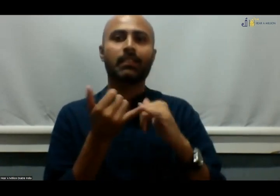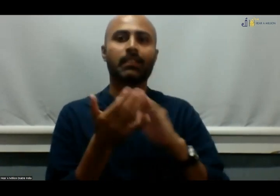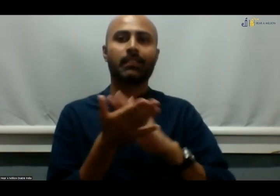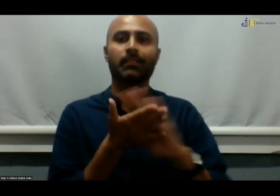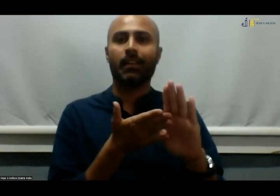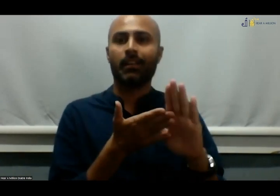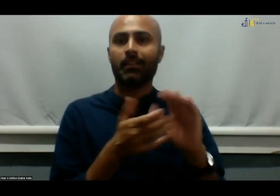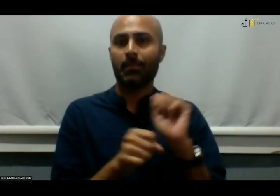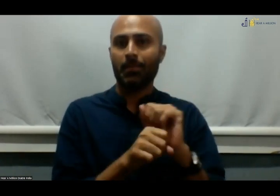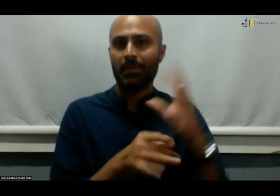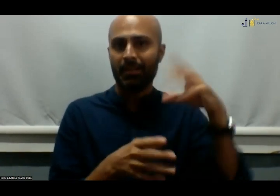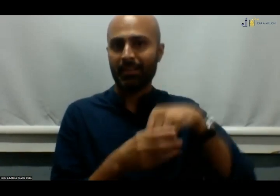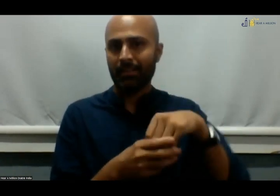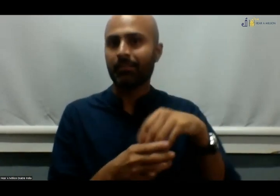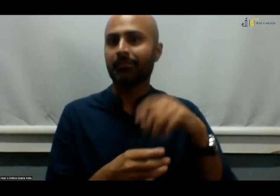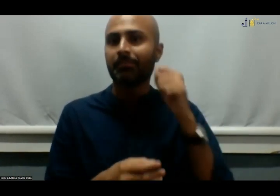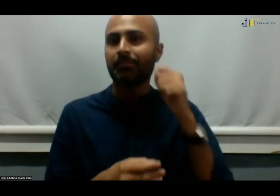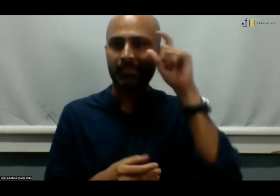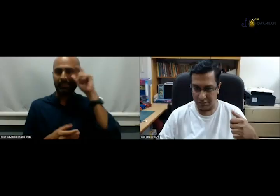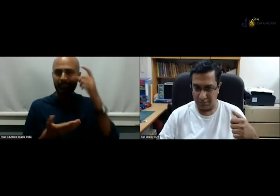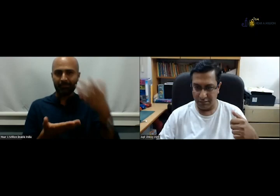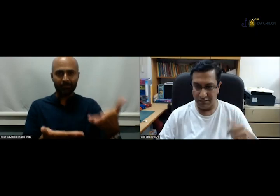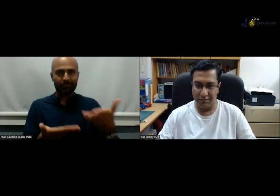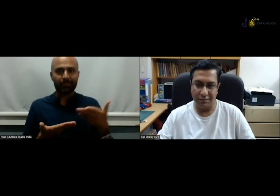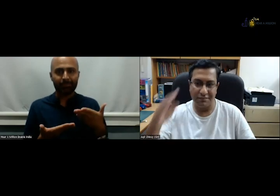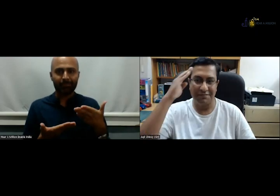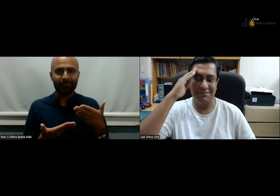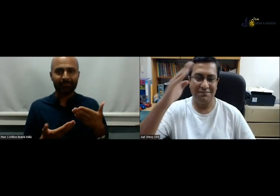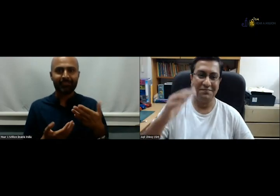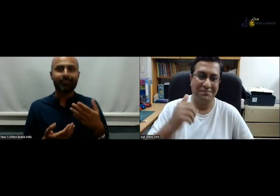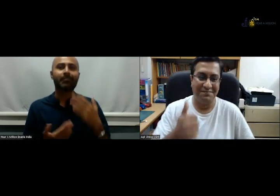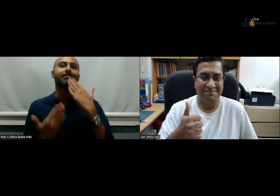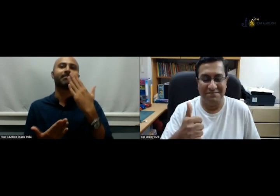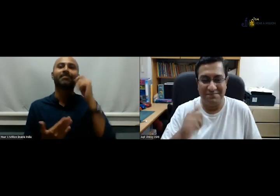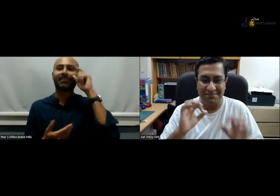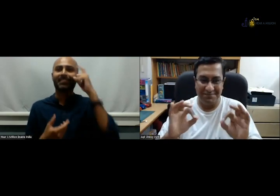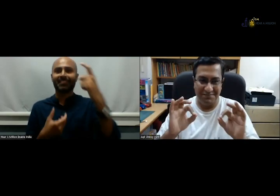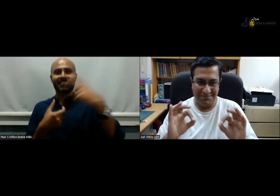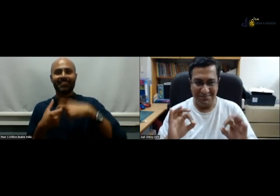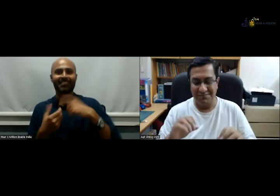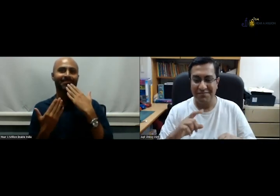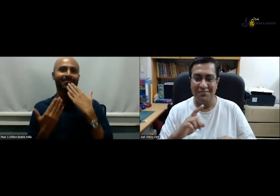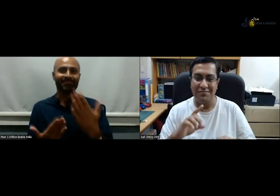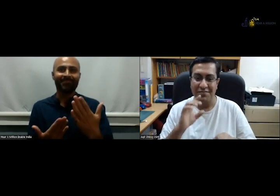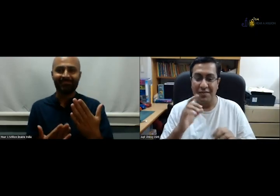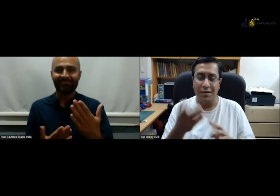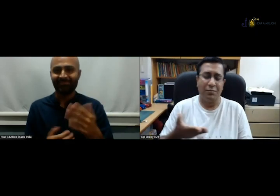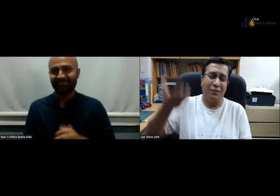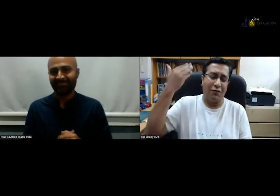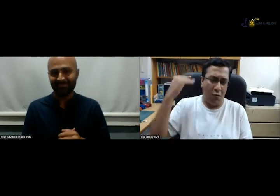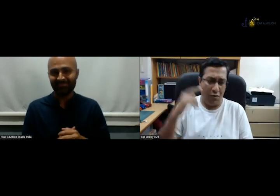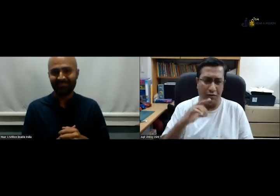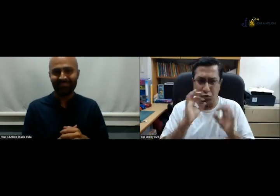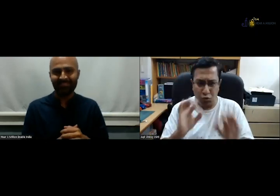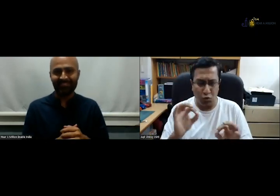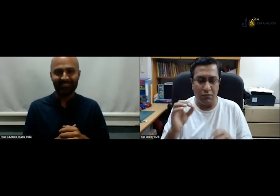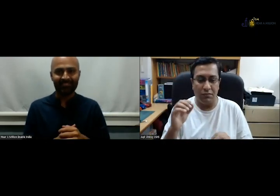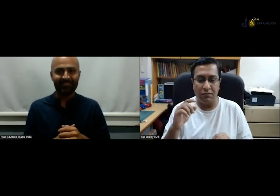have Akhil Shanoy here from ISH, Indian Signing Hands.